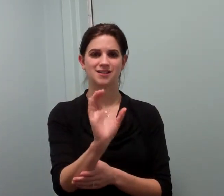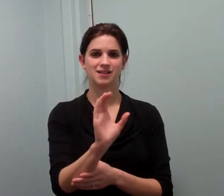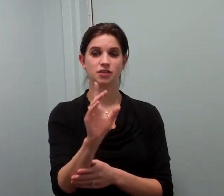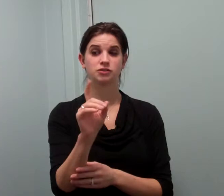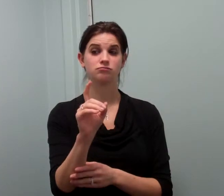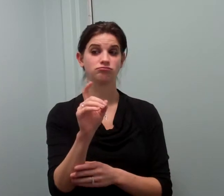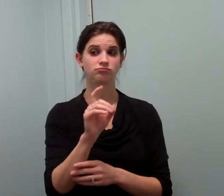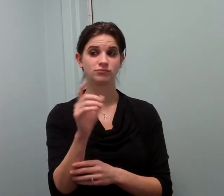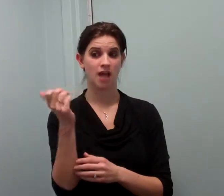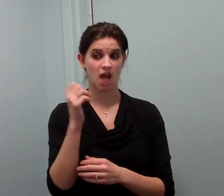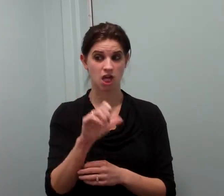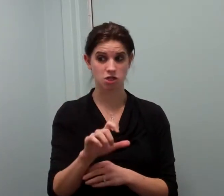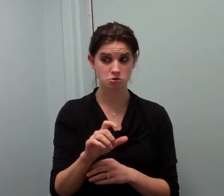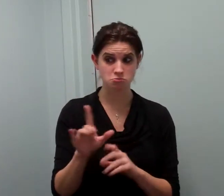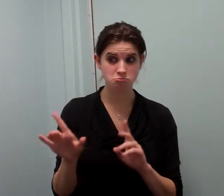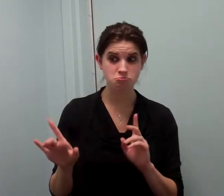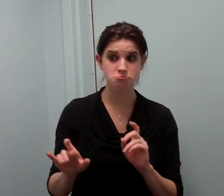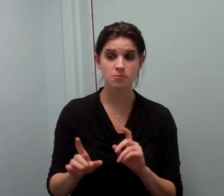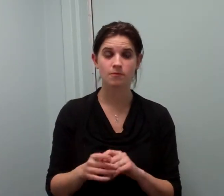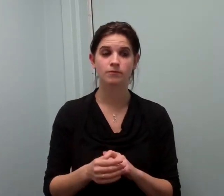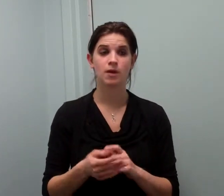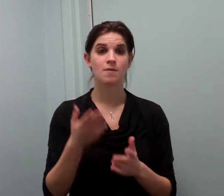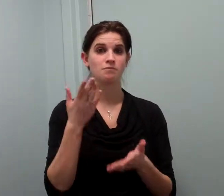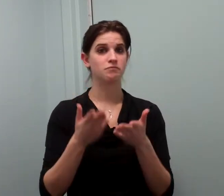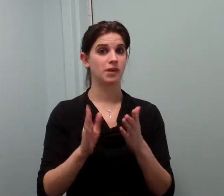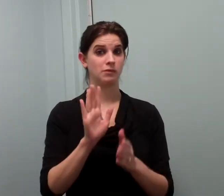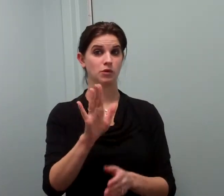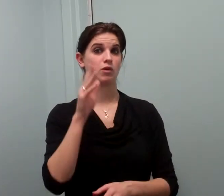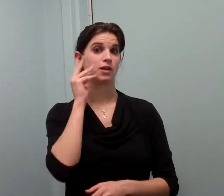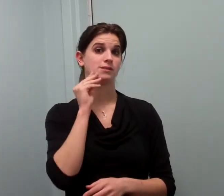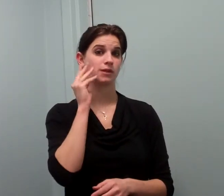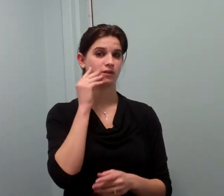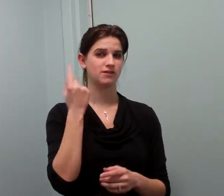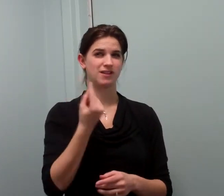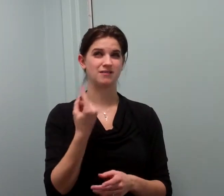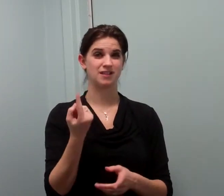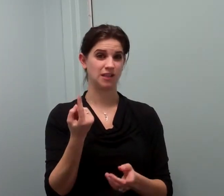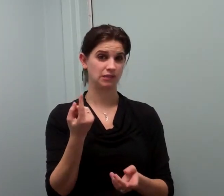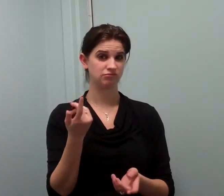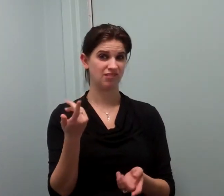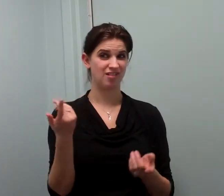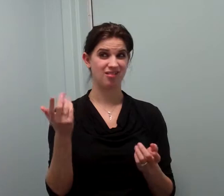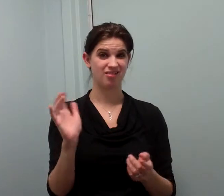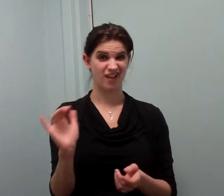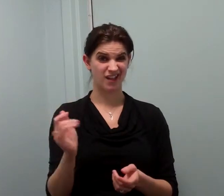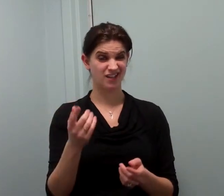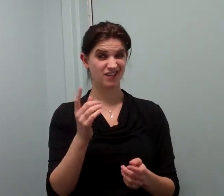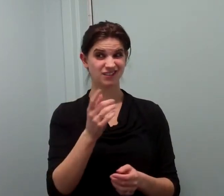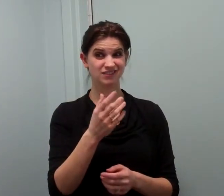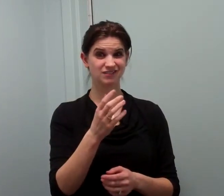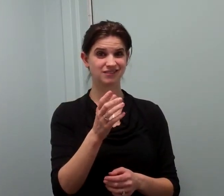Or some time when they've experienced what they thought was condensation? Curtis? Well, I